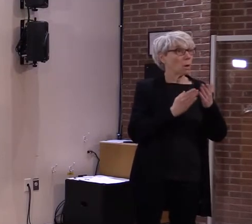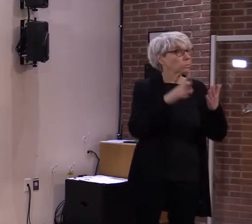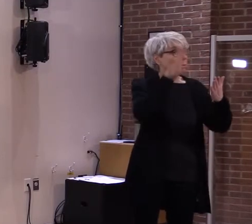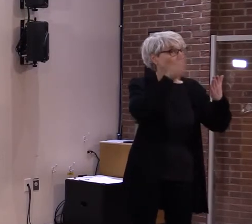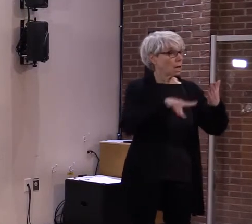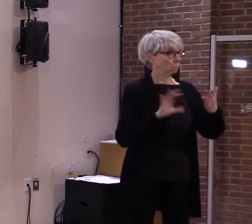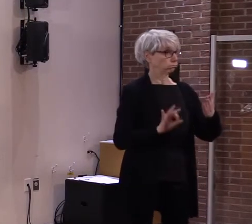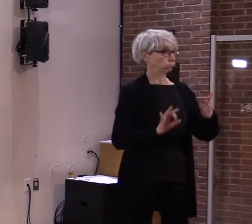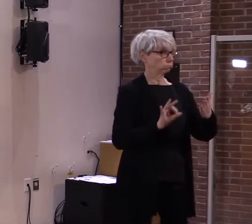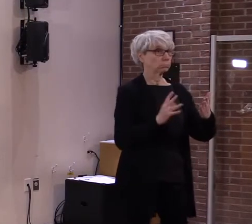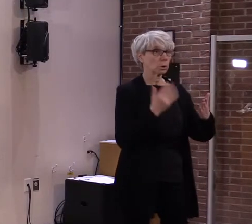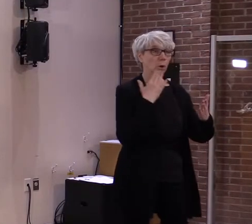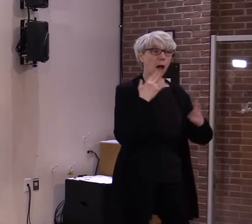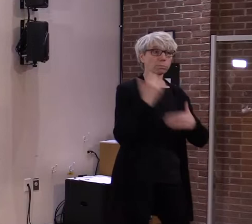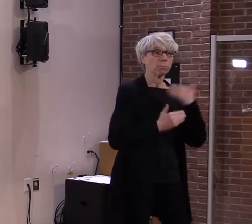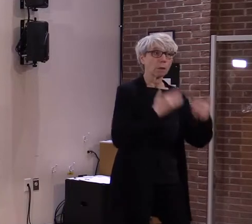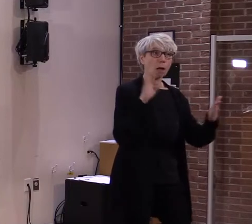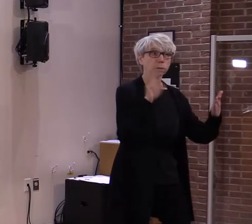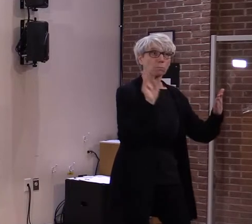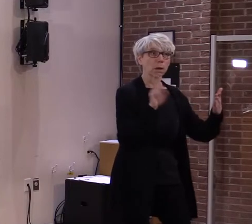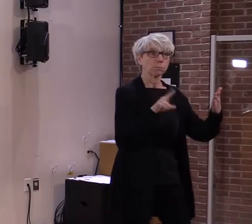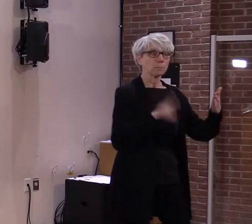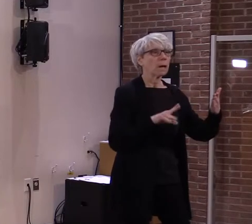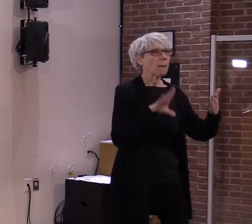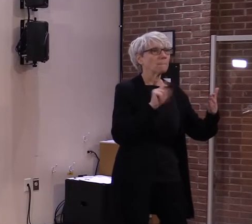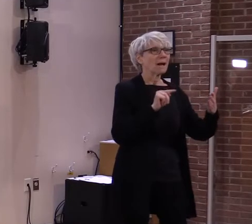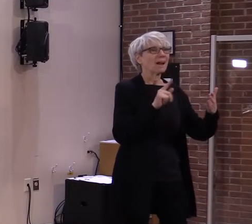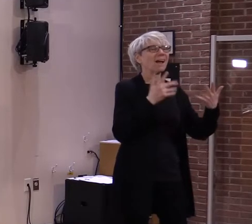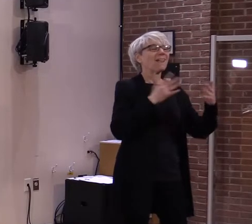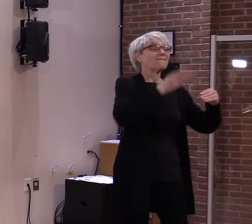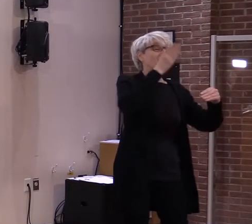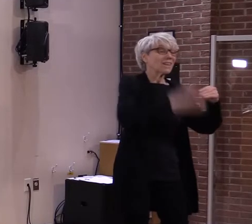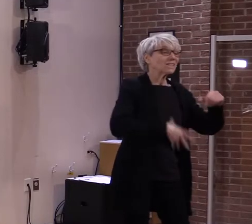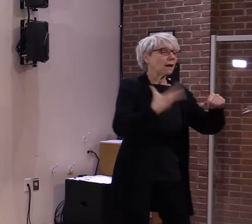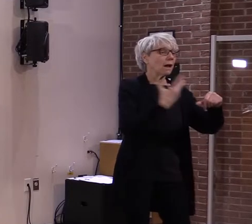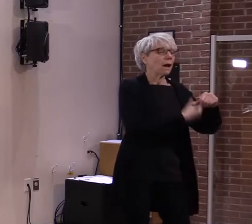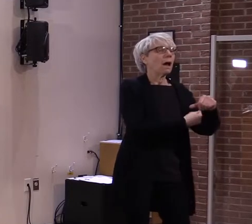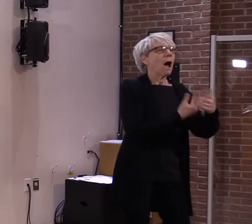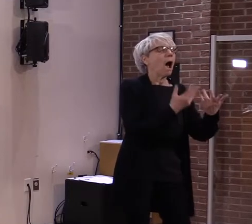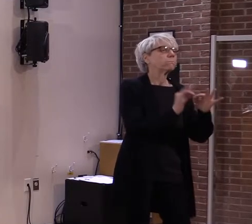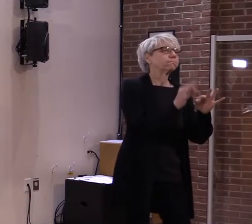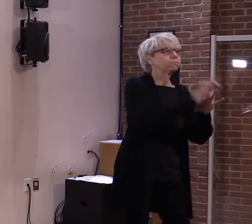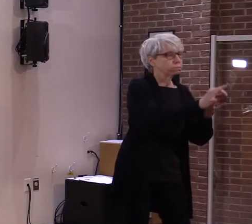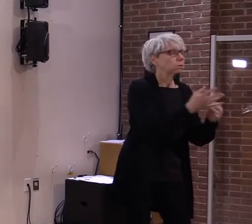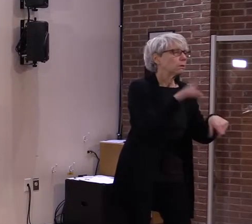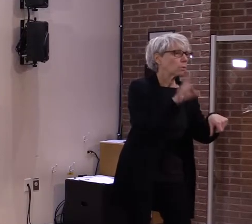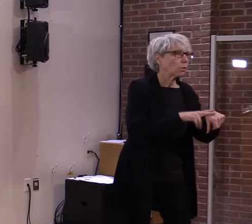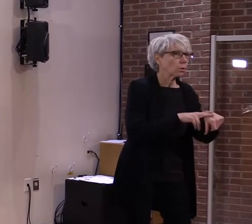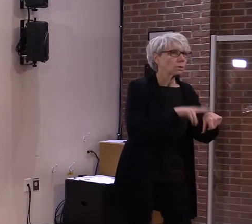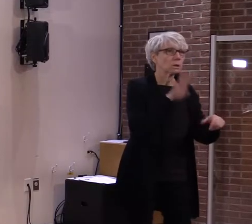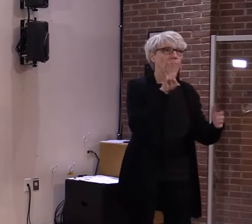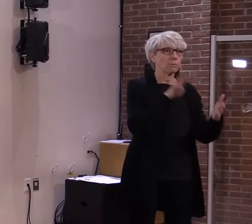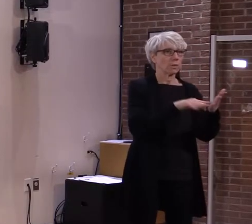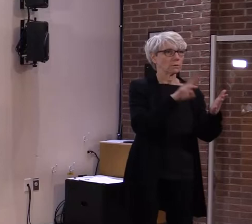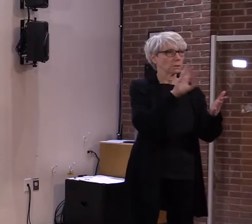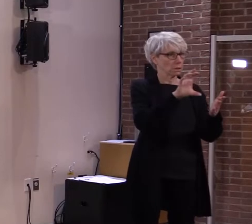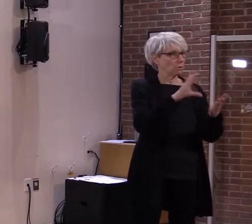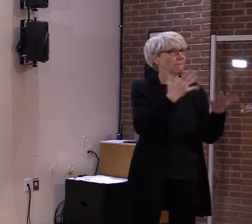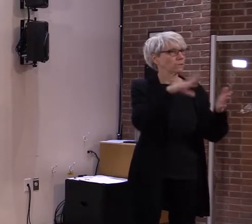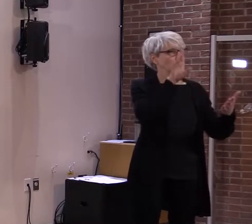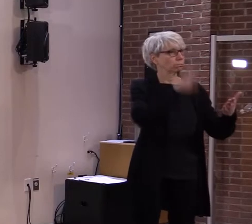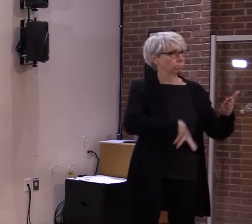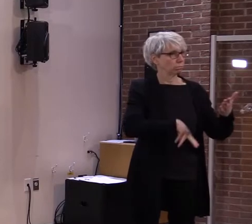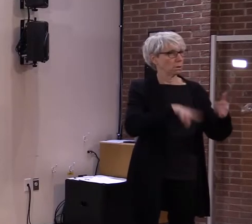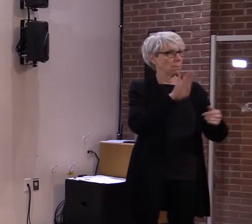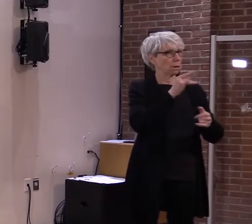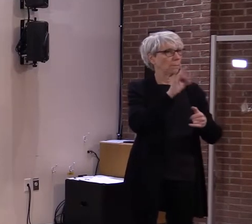actually going according to plan. 4,600 people have made appointments in that area.